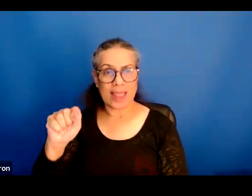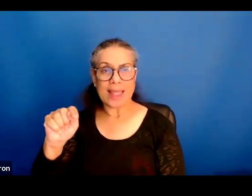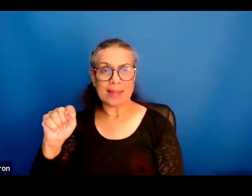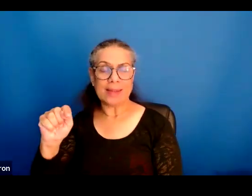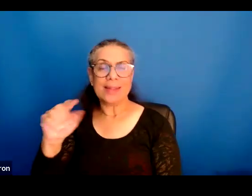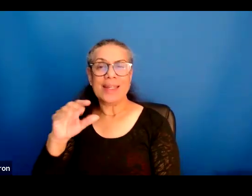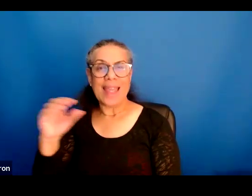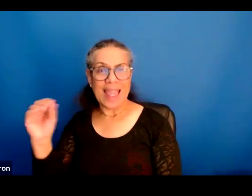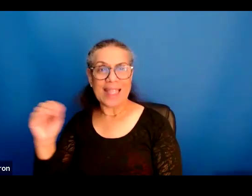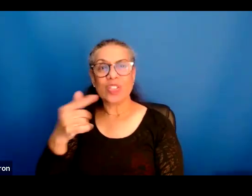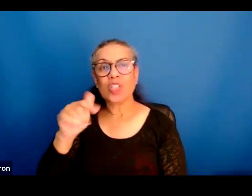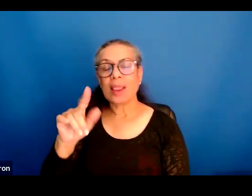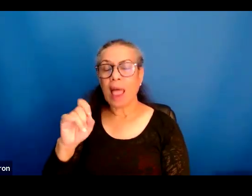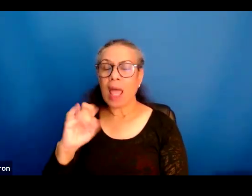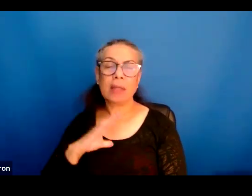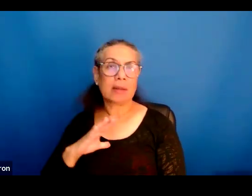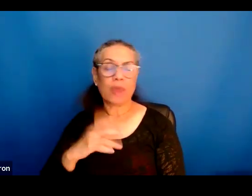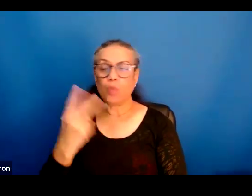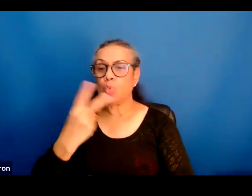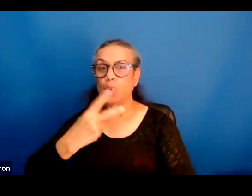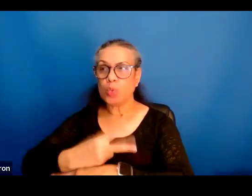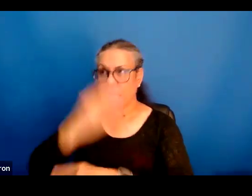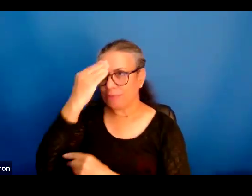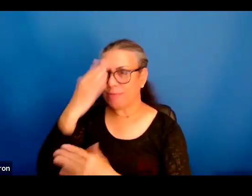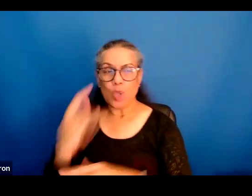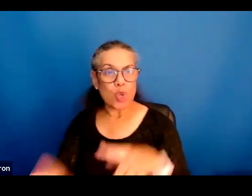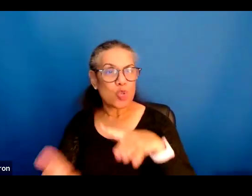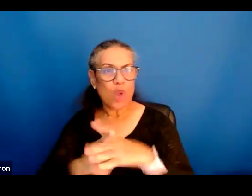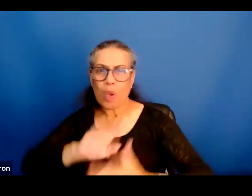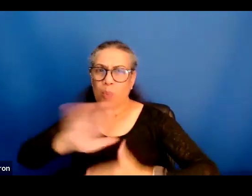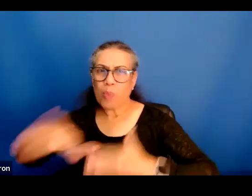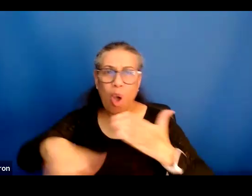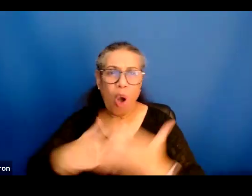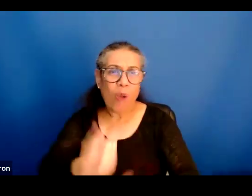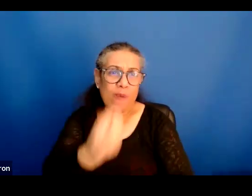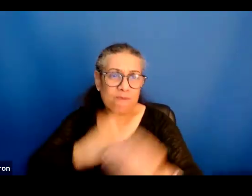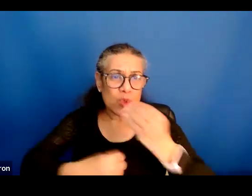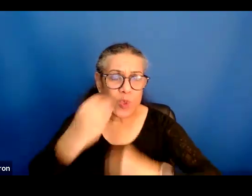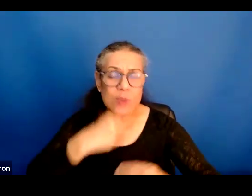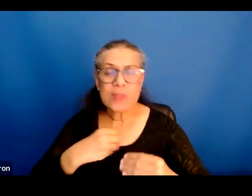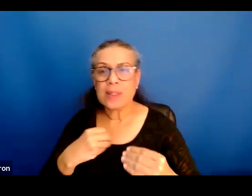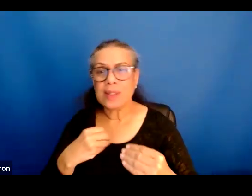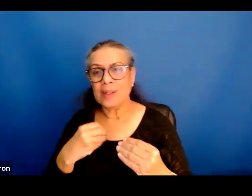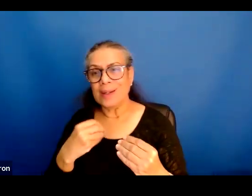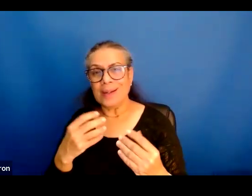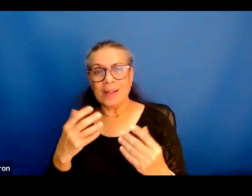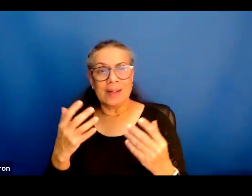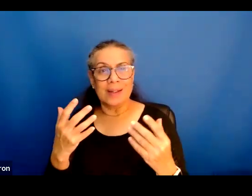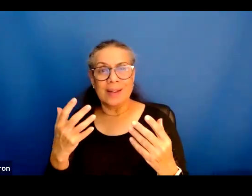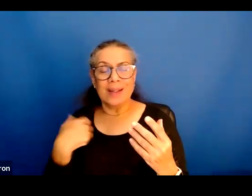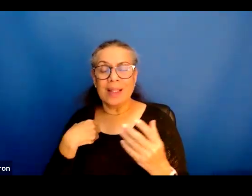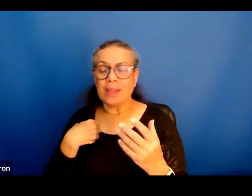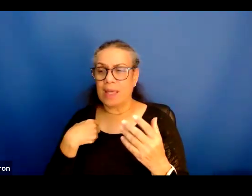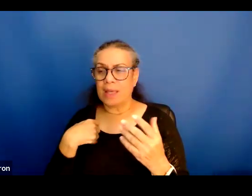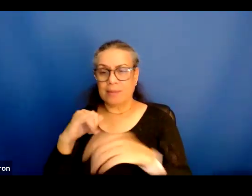new building, and Gillette came through on 2 days' notice, showed up with all the food. The plant